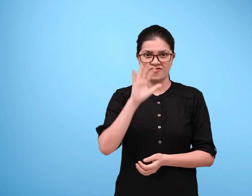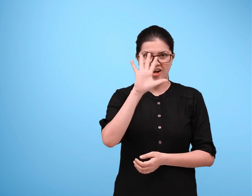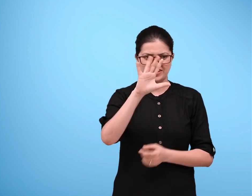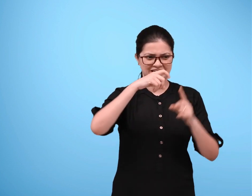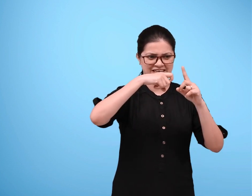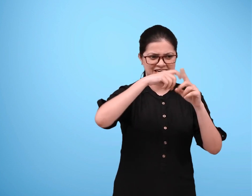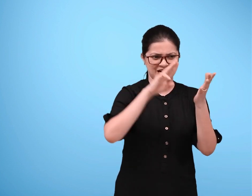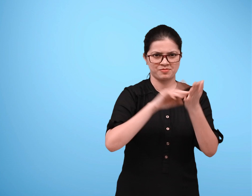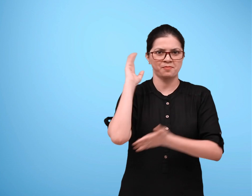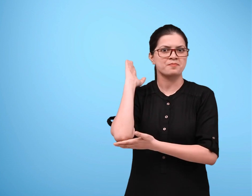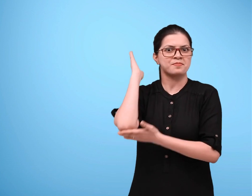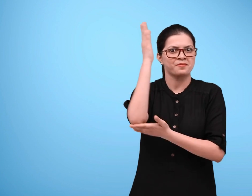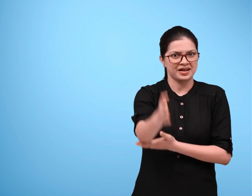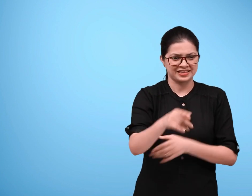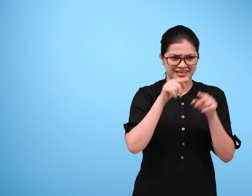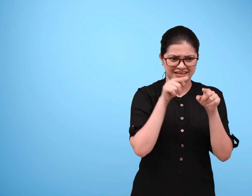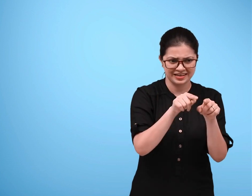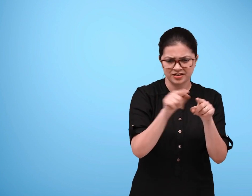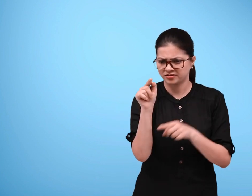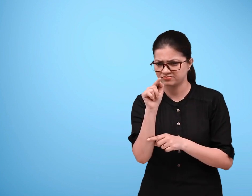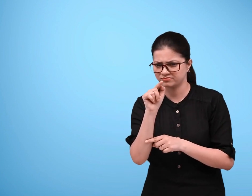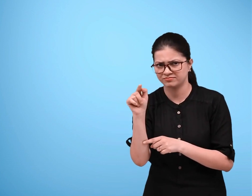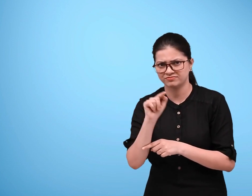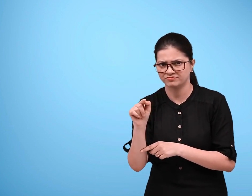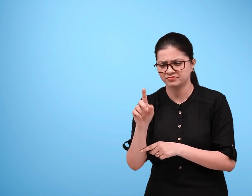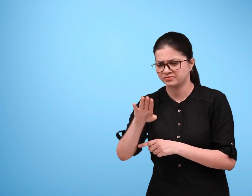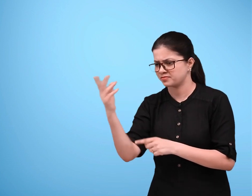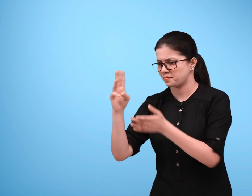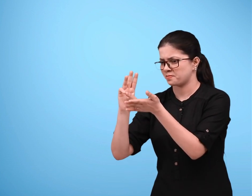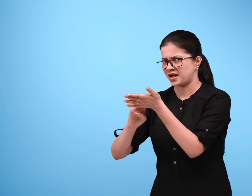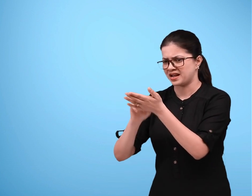5 kilometer is blank meter.